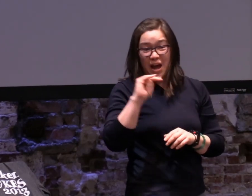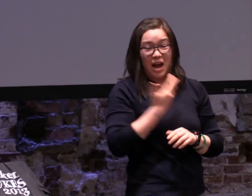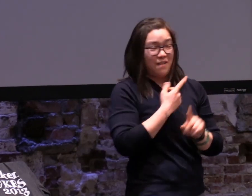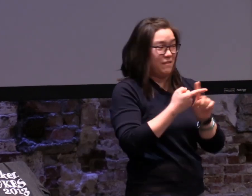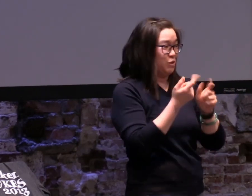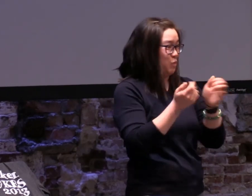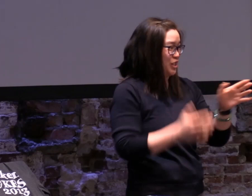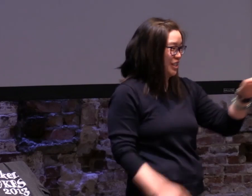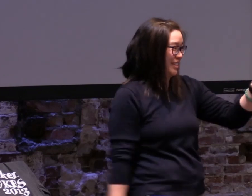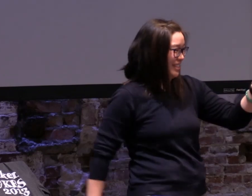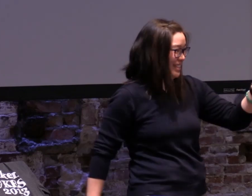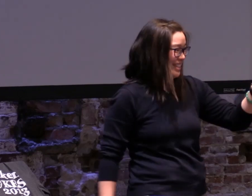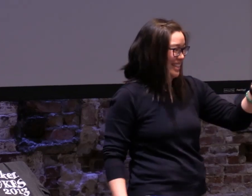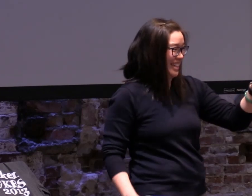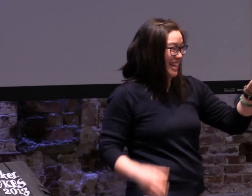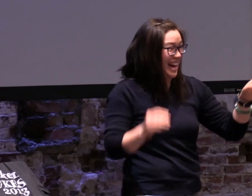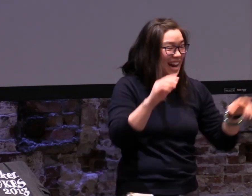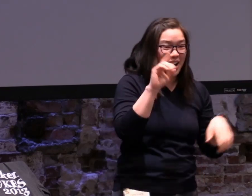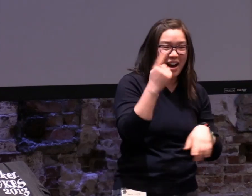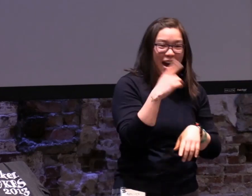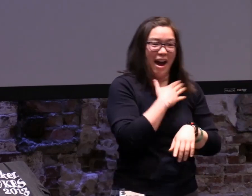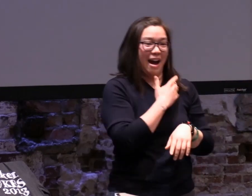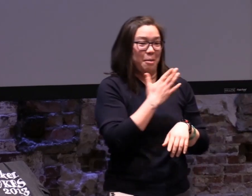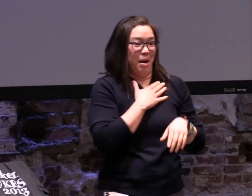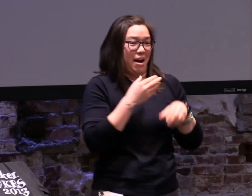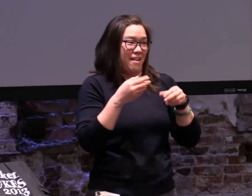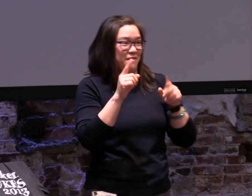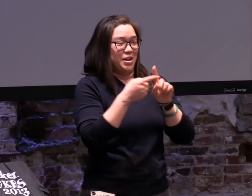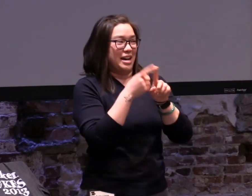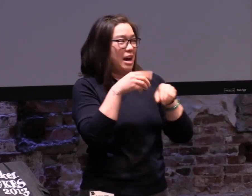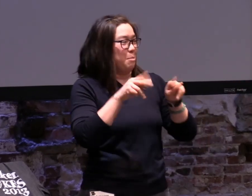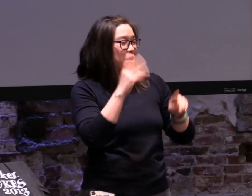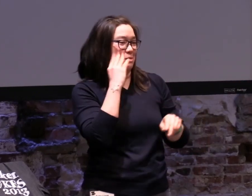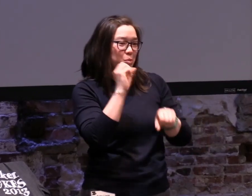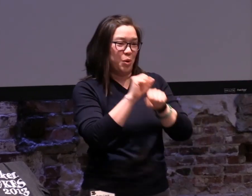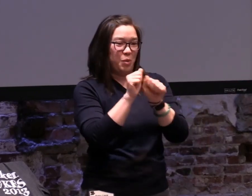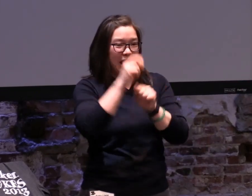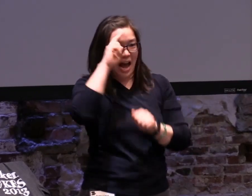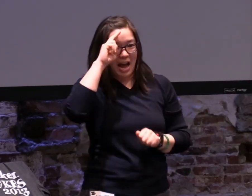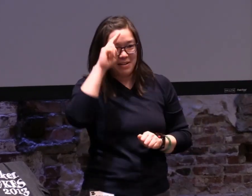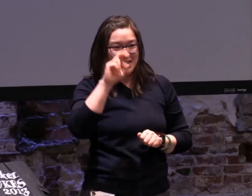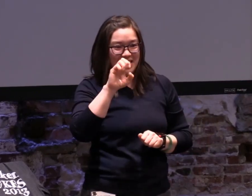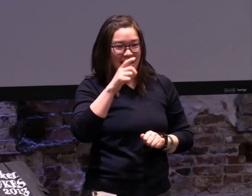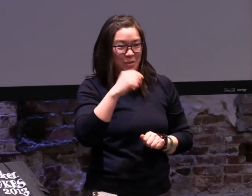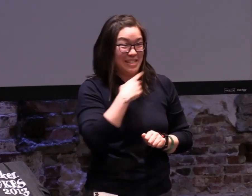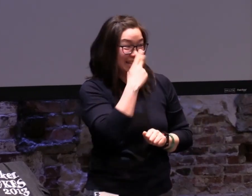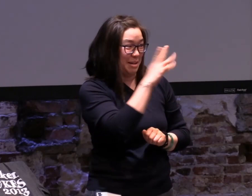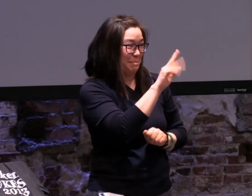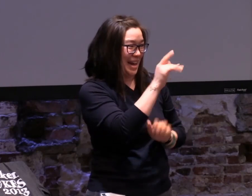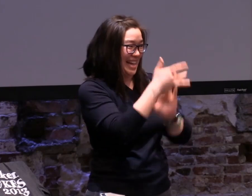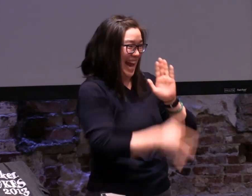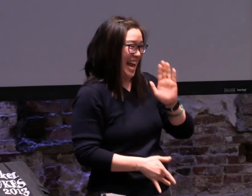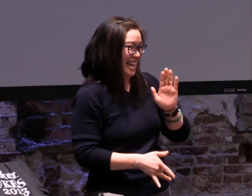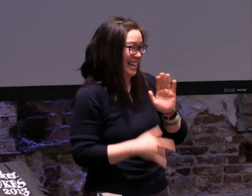visual art. Actually, I have some friends here in the audience who are also my colleagues in visual art and producing so much work.